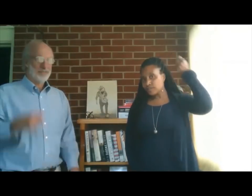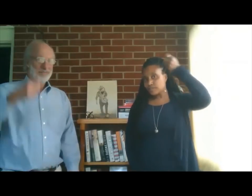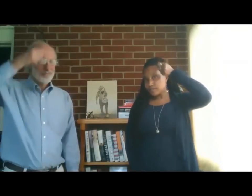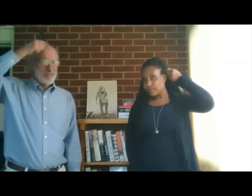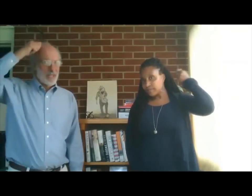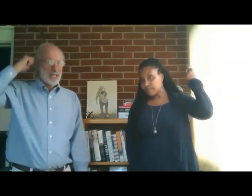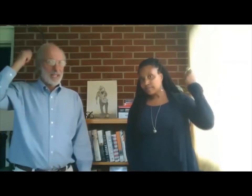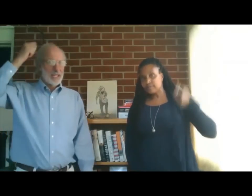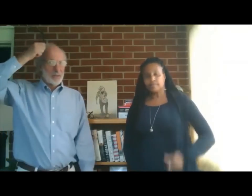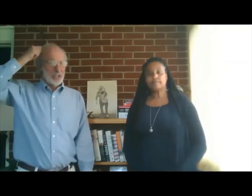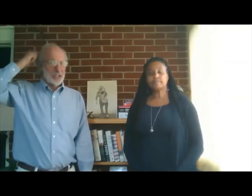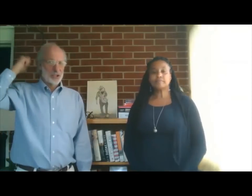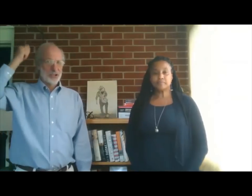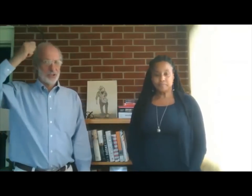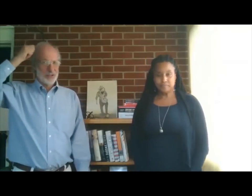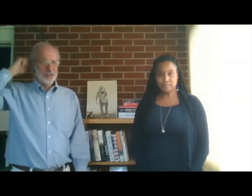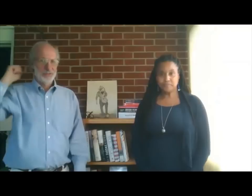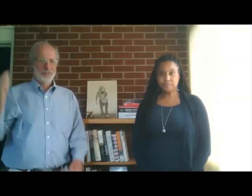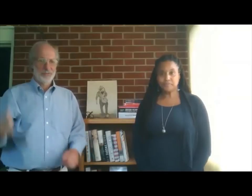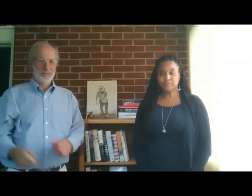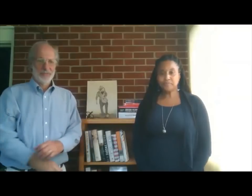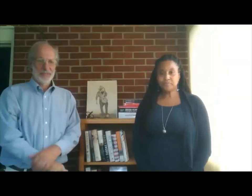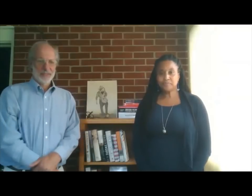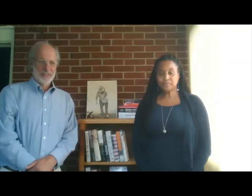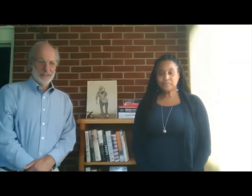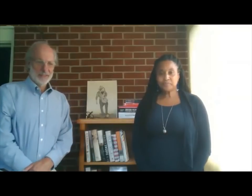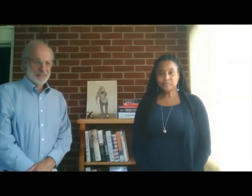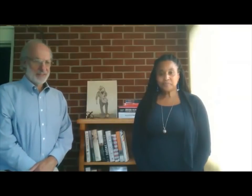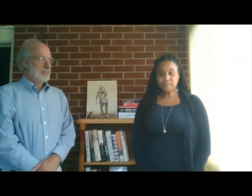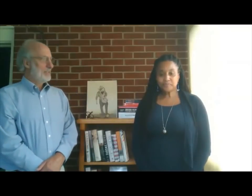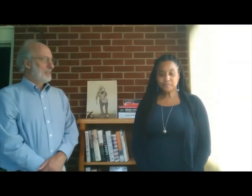Hairbrush. Hairbrush.